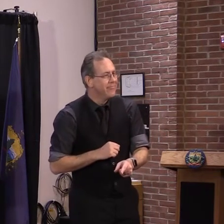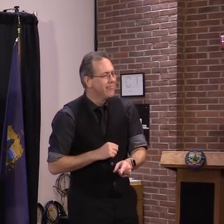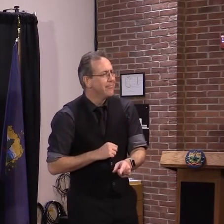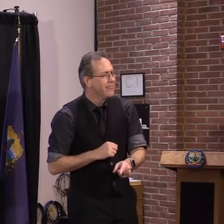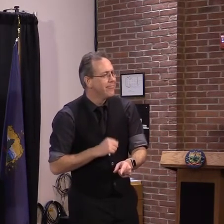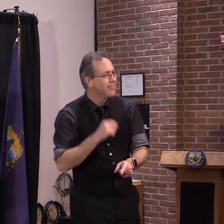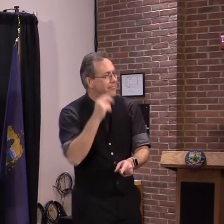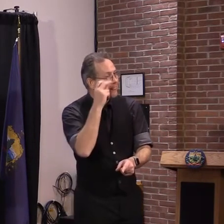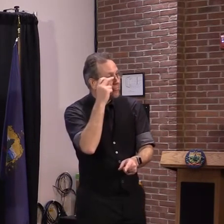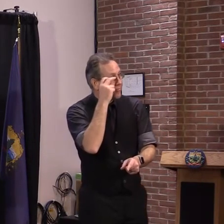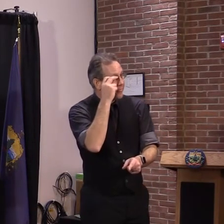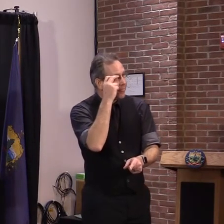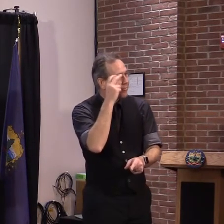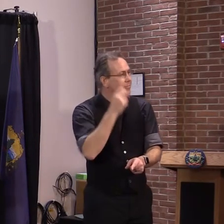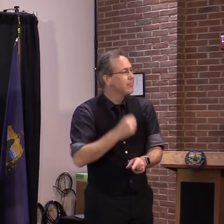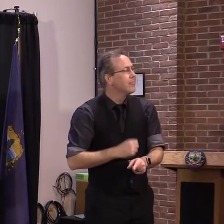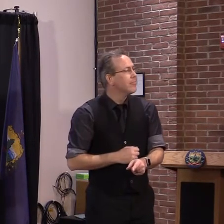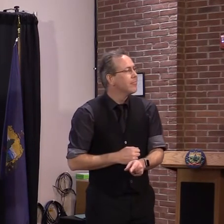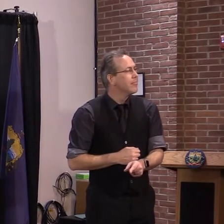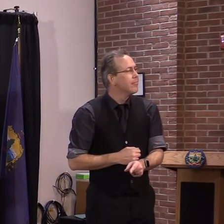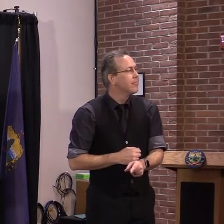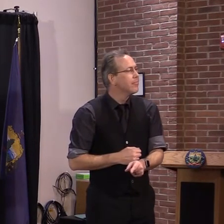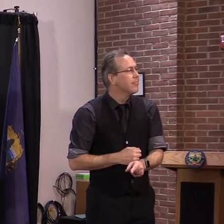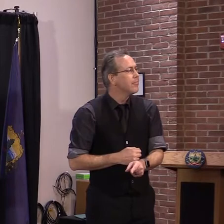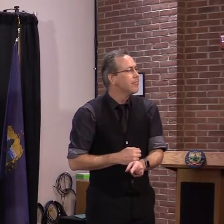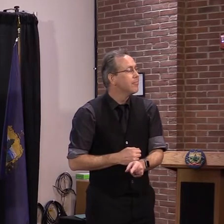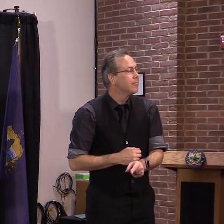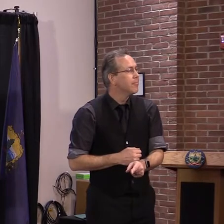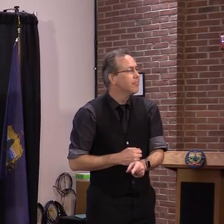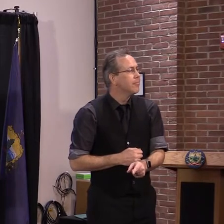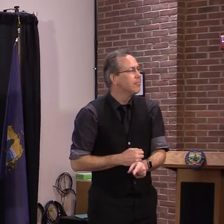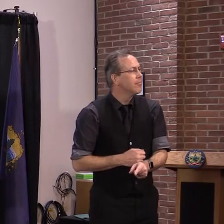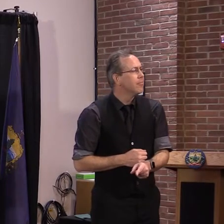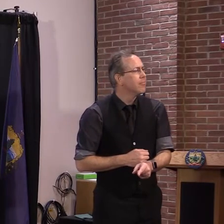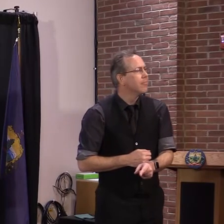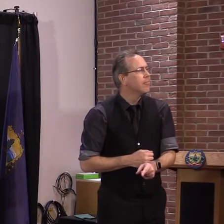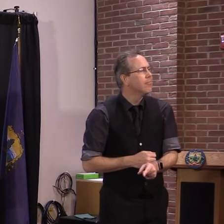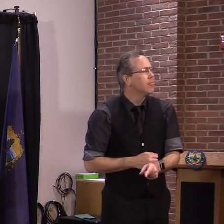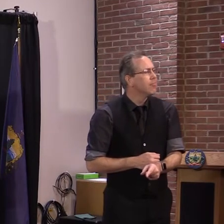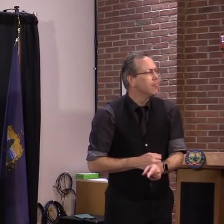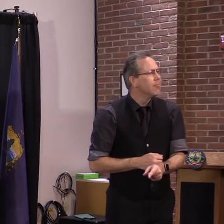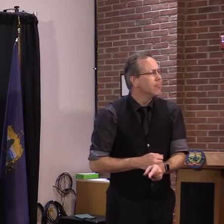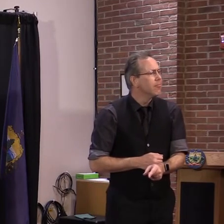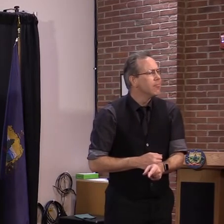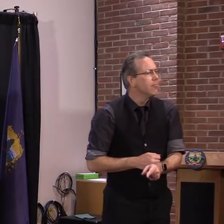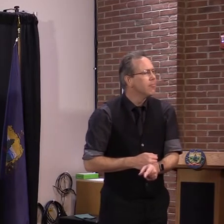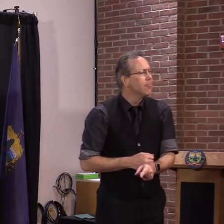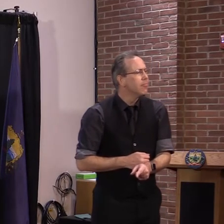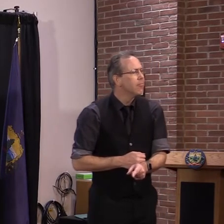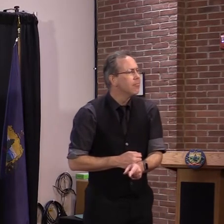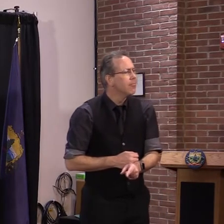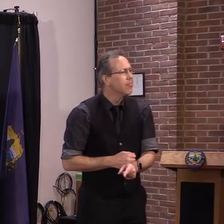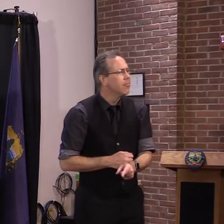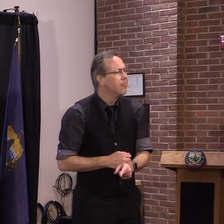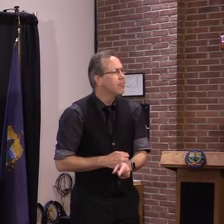The legislature has approved teenage voting and holding elective office in Brattleboro. What are your